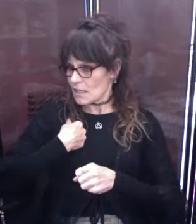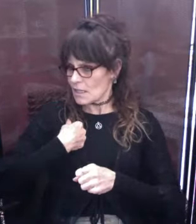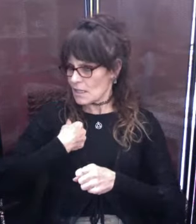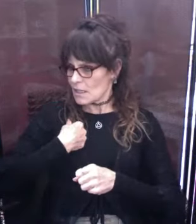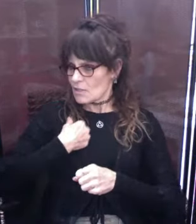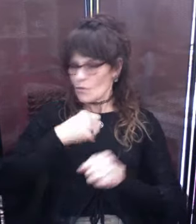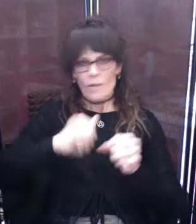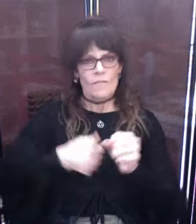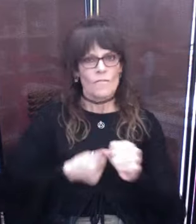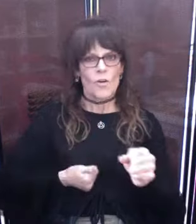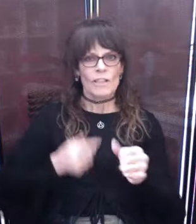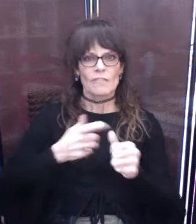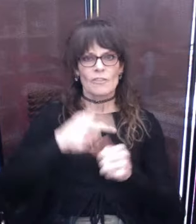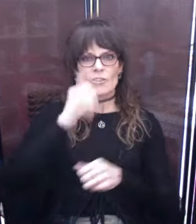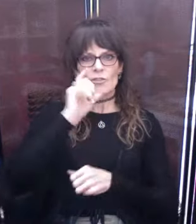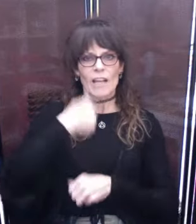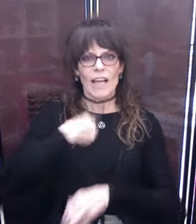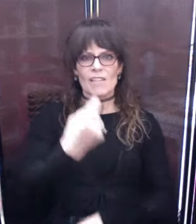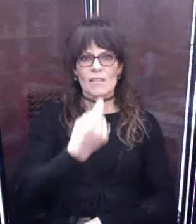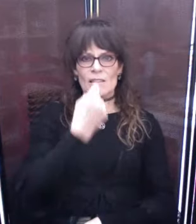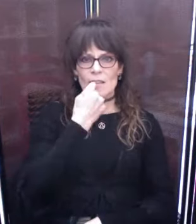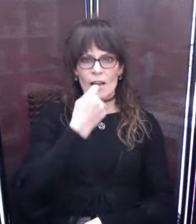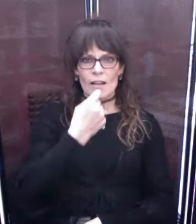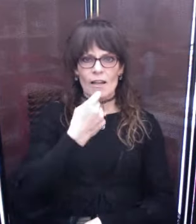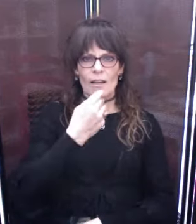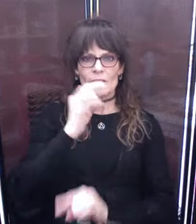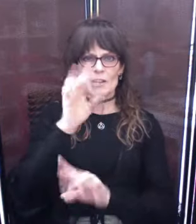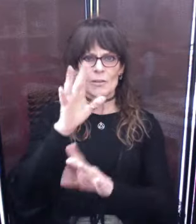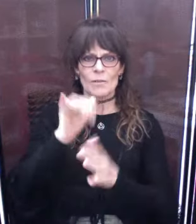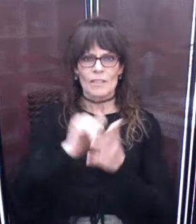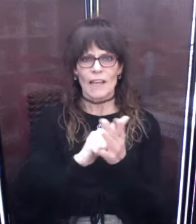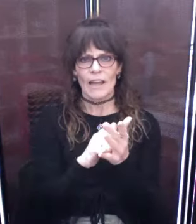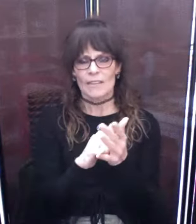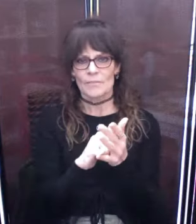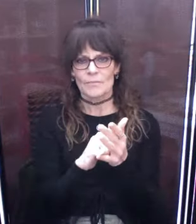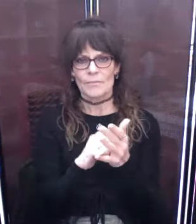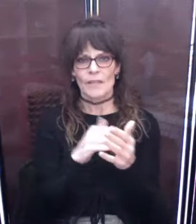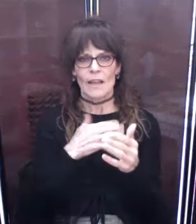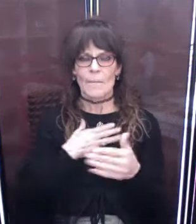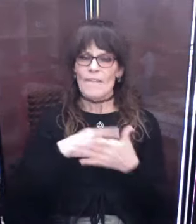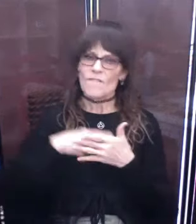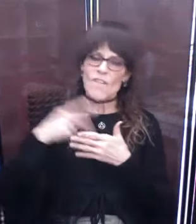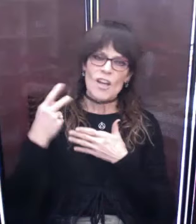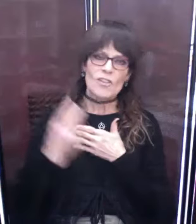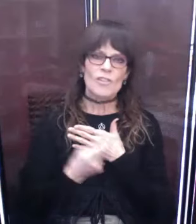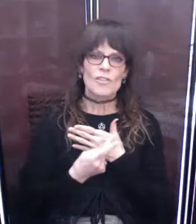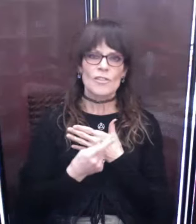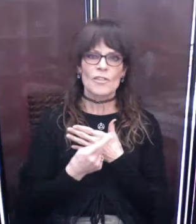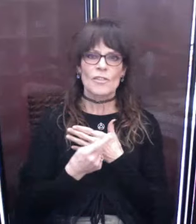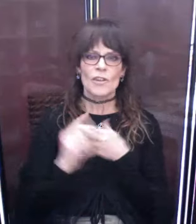that. I'm terrible at that. And my failure to do that hurts people deeply.